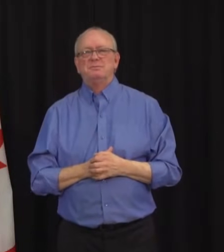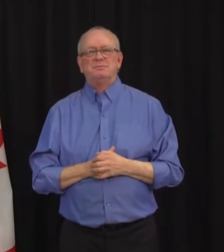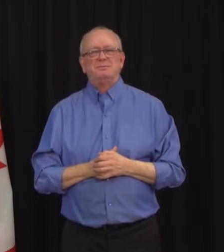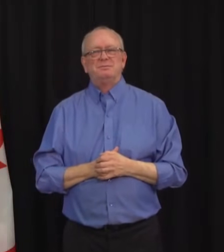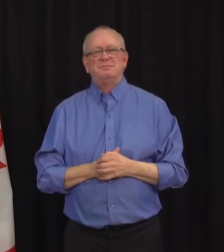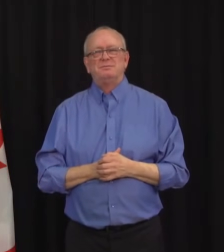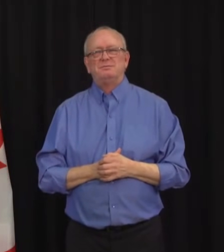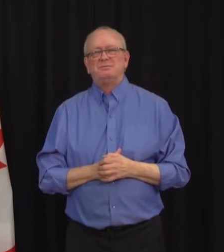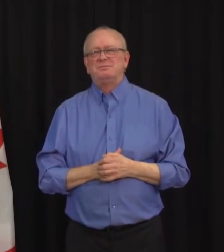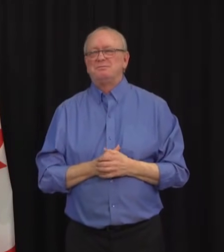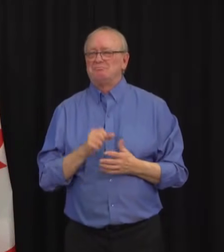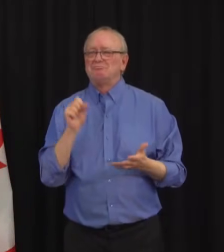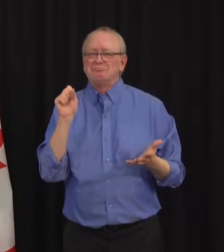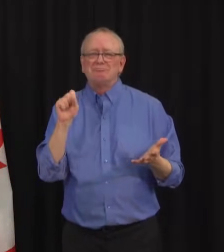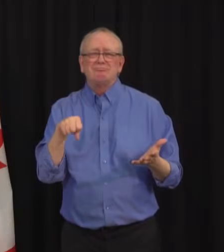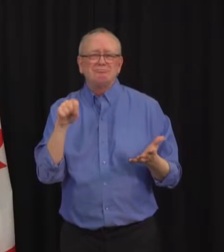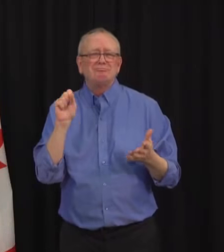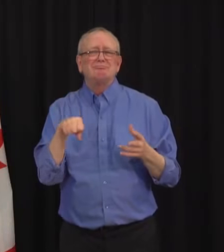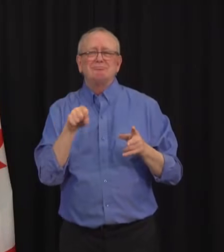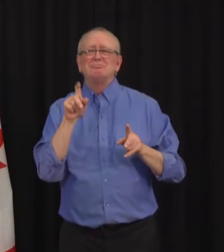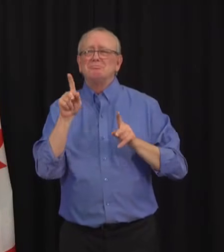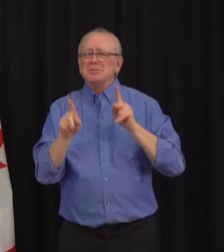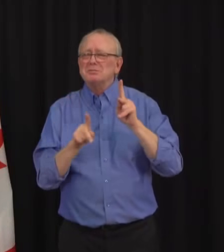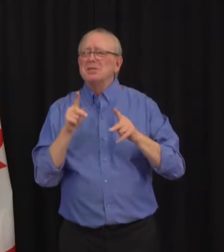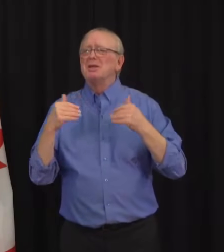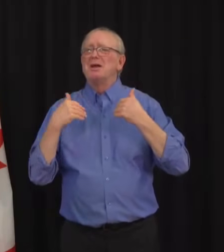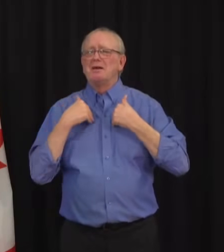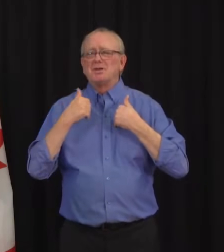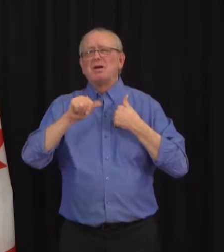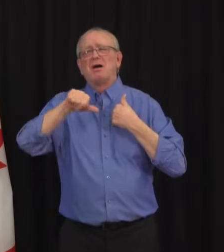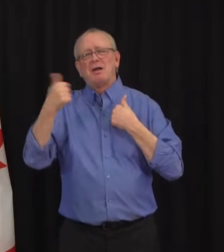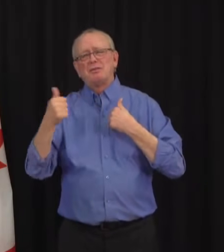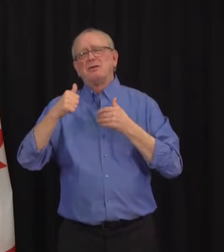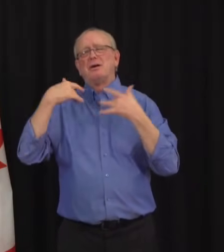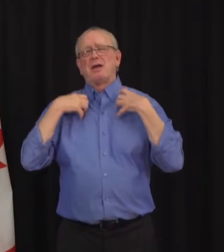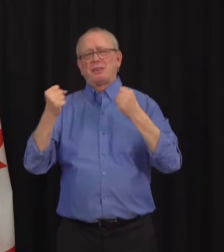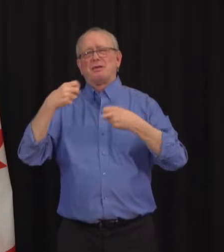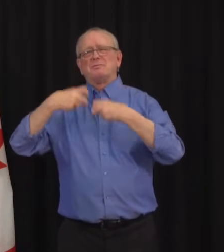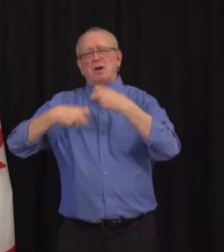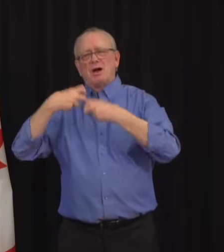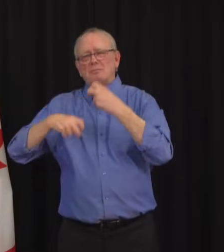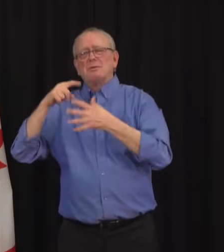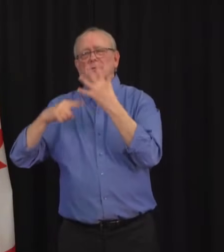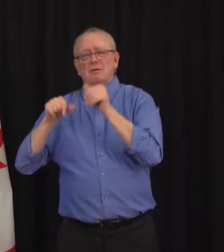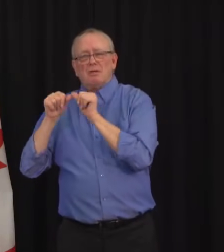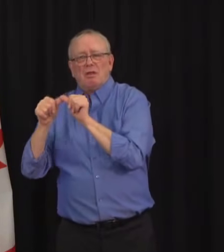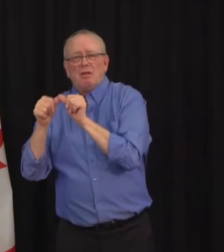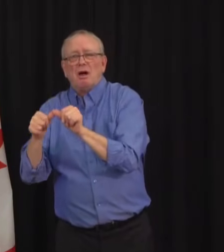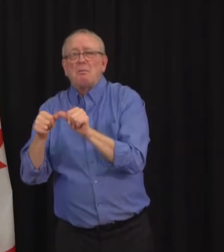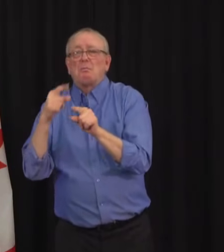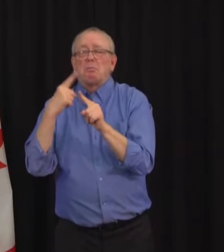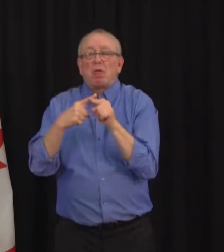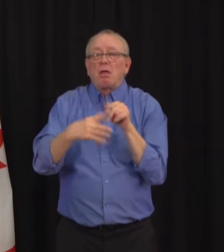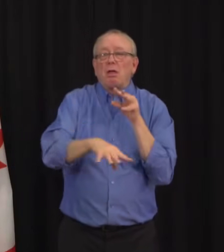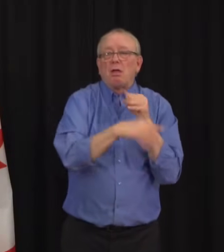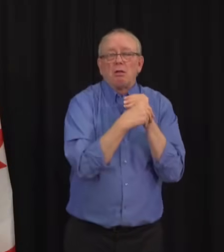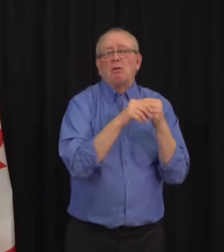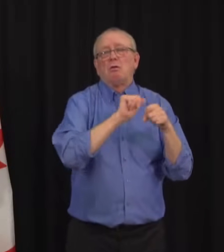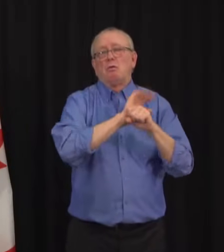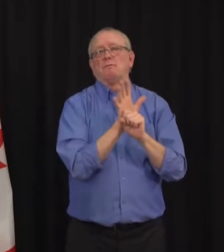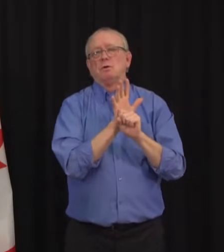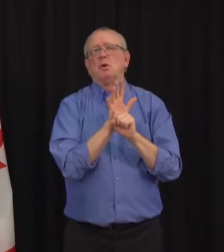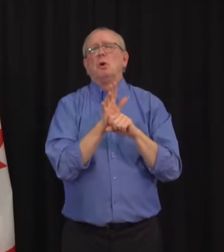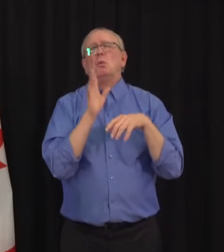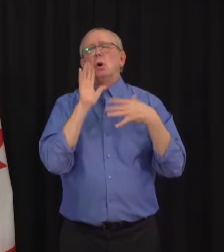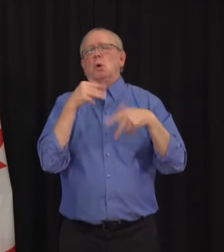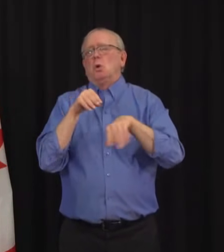disproportionately impact individuals who have chronic conditions, and it is up to every single one of us, whether or not we have a chronic condition, to be a